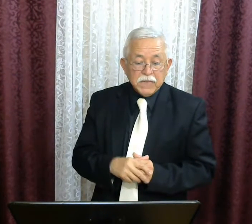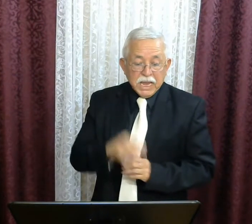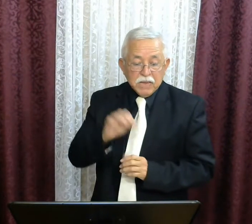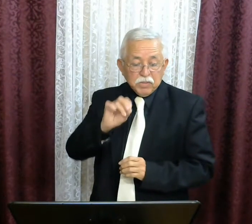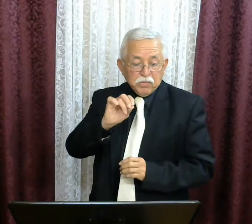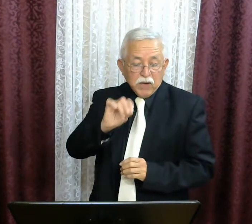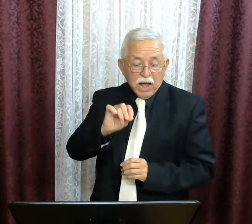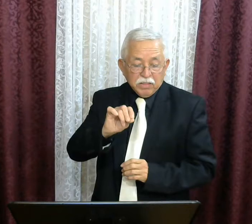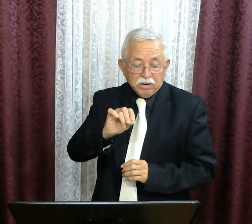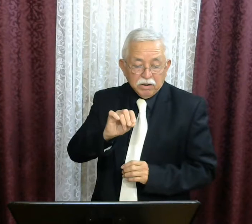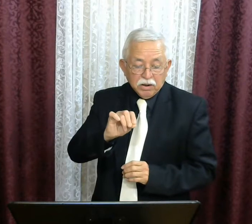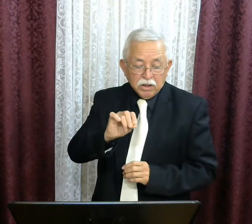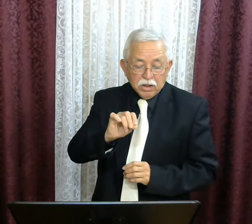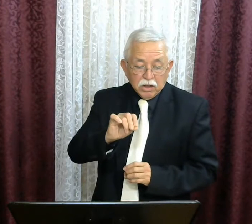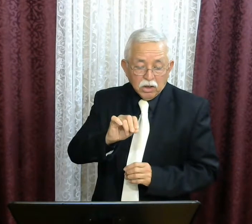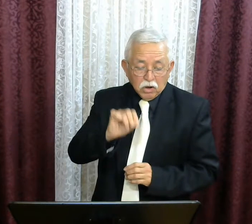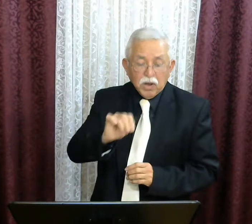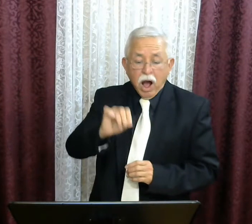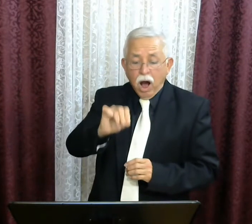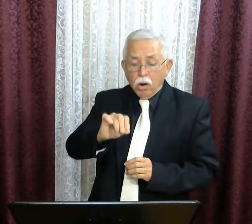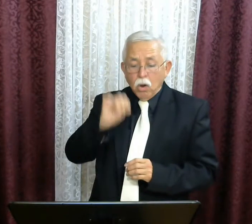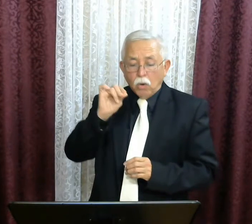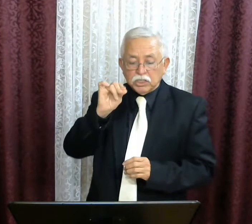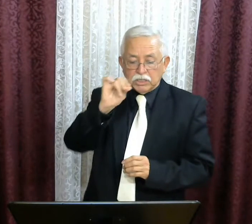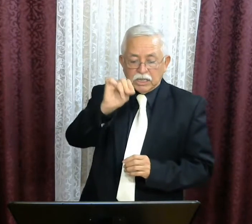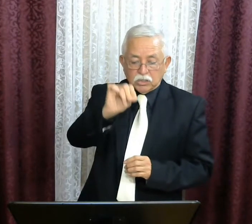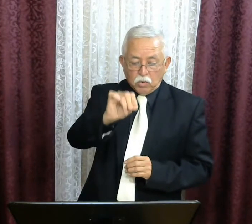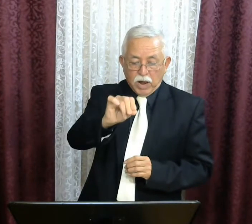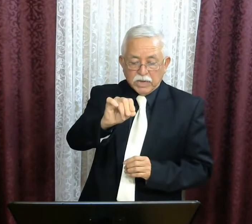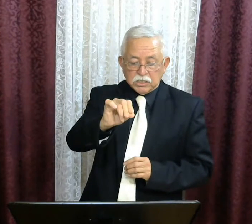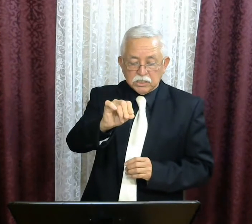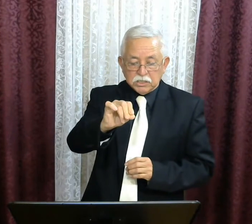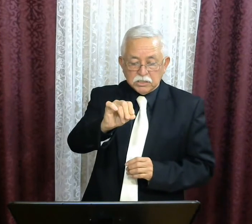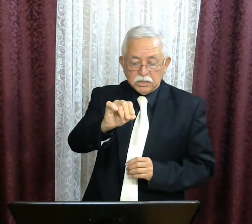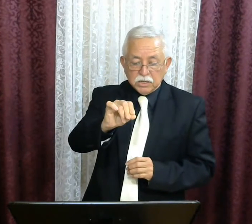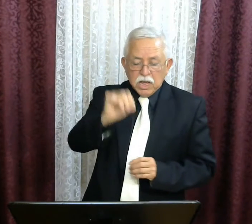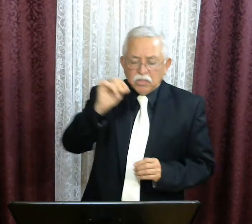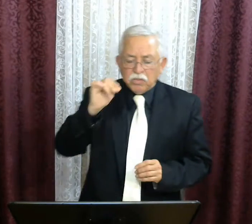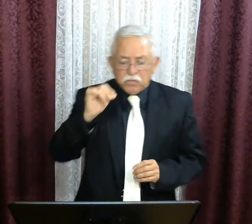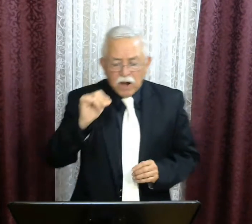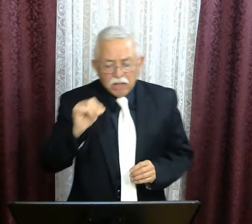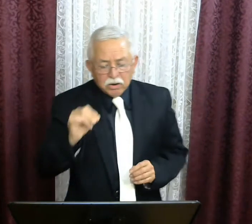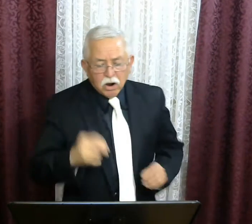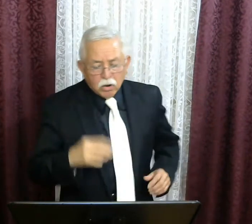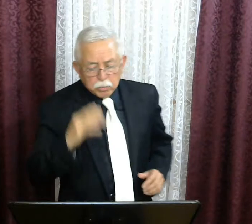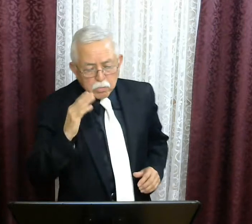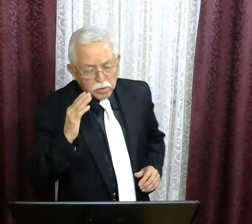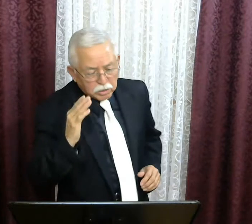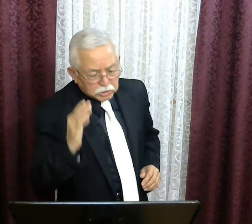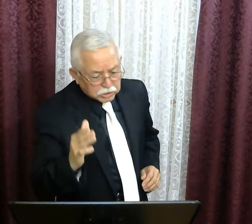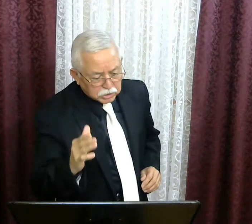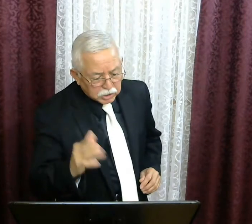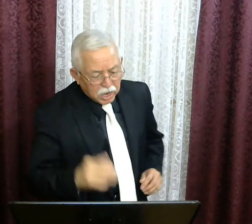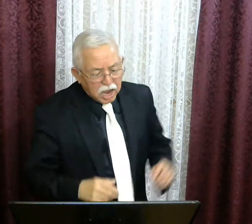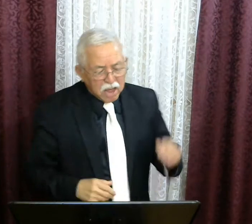even the Father of our Lord Jesus Christ, the Father of mercies and the